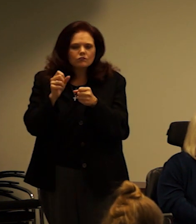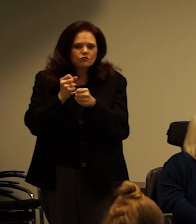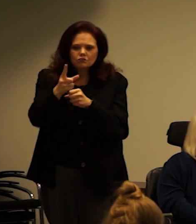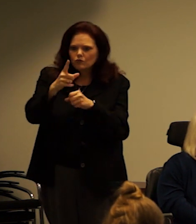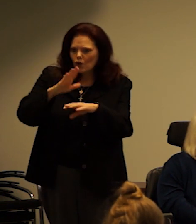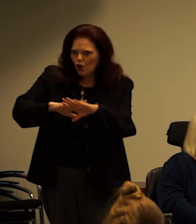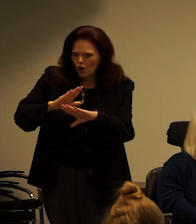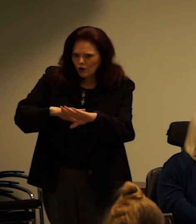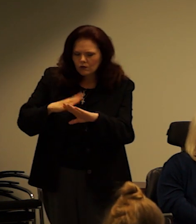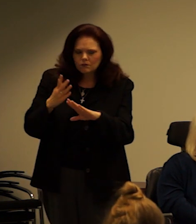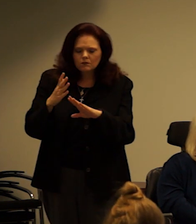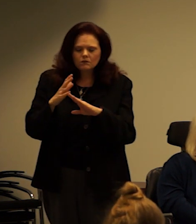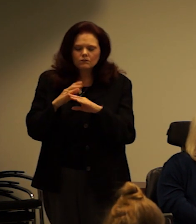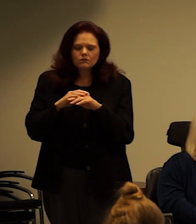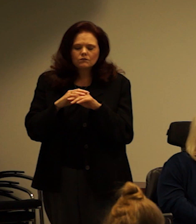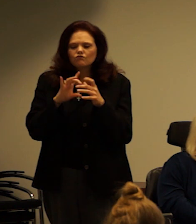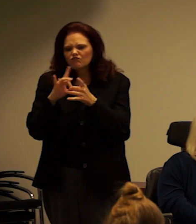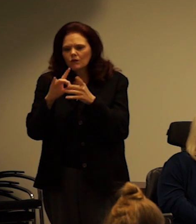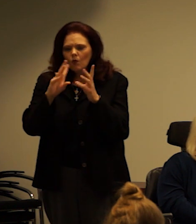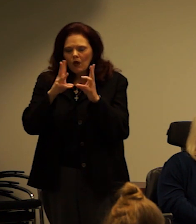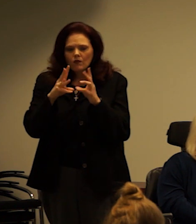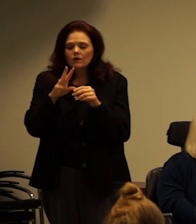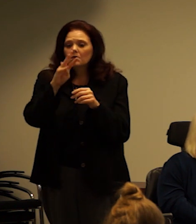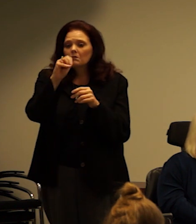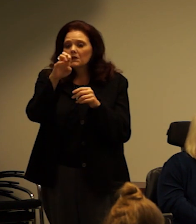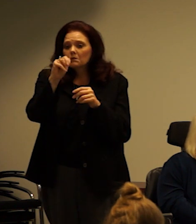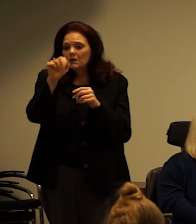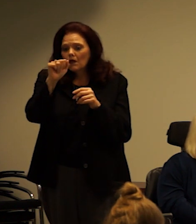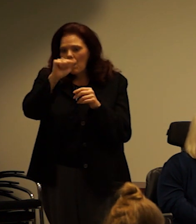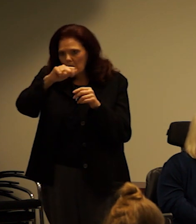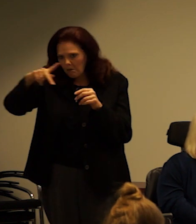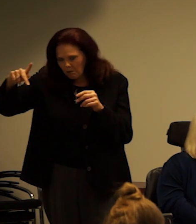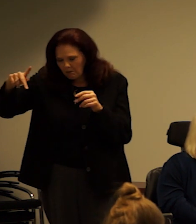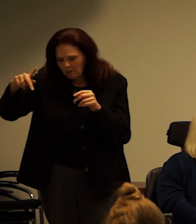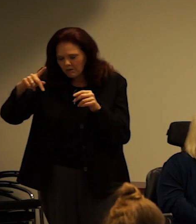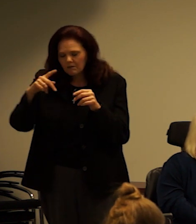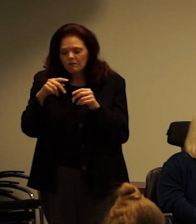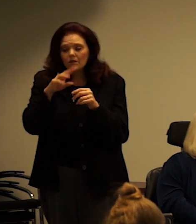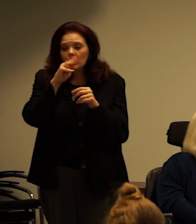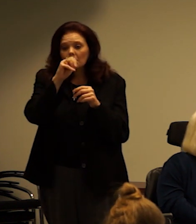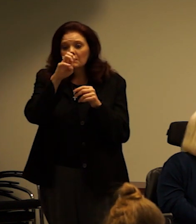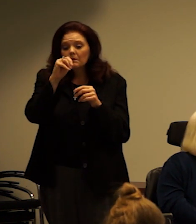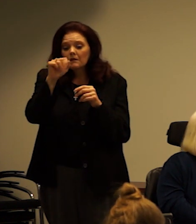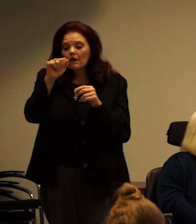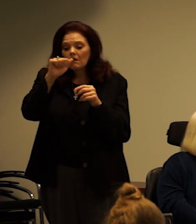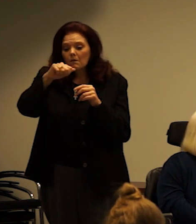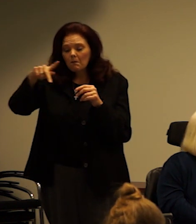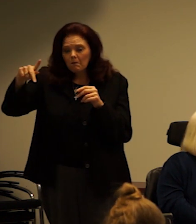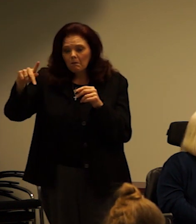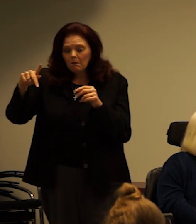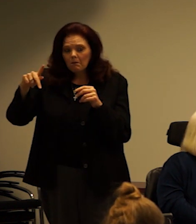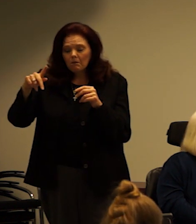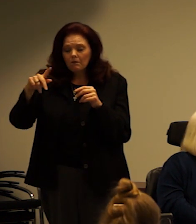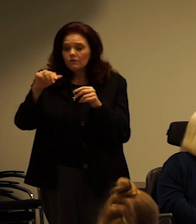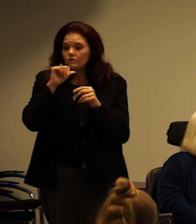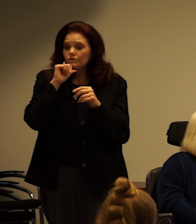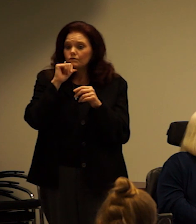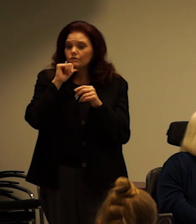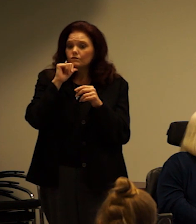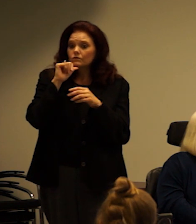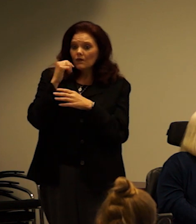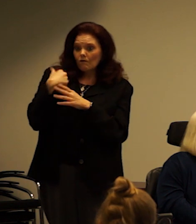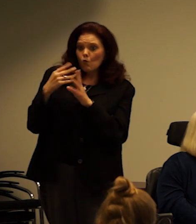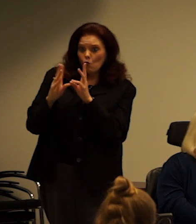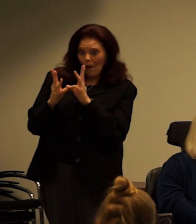you alerts, weather alerts. The MEMA app. We'll tell you, the MEMA app is great. The MEMA app, not only does it have